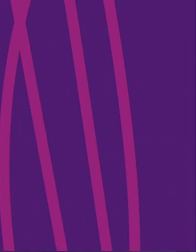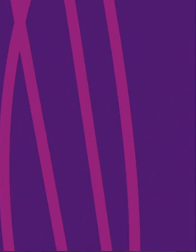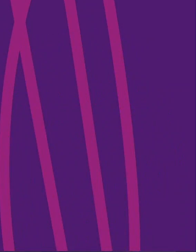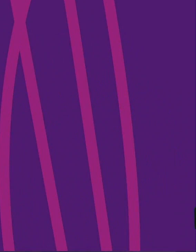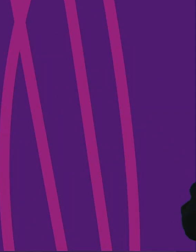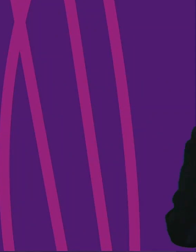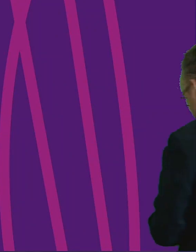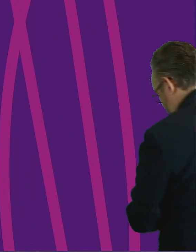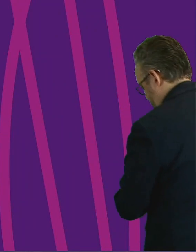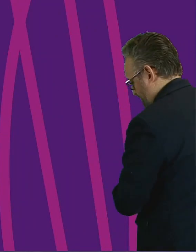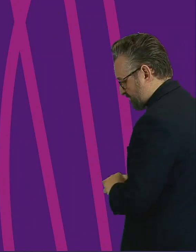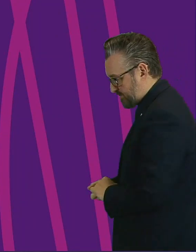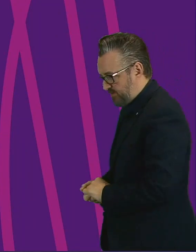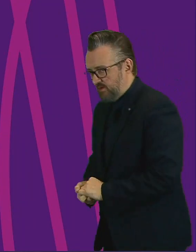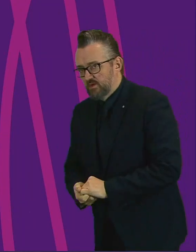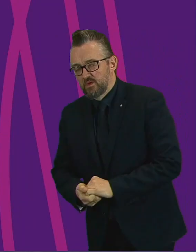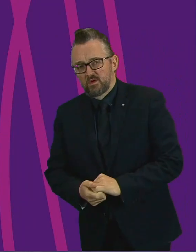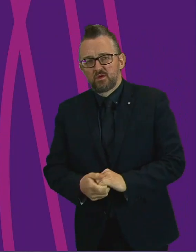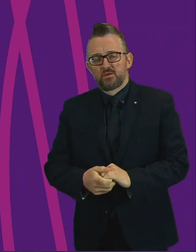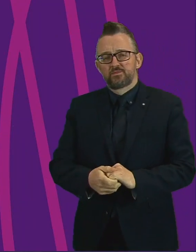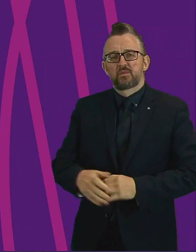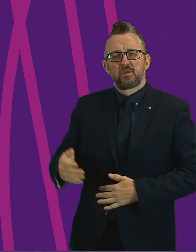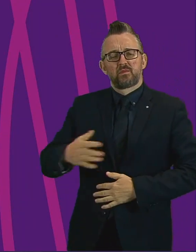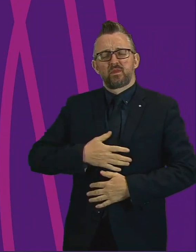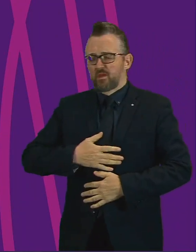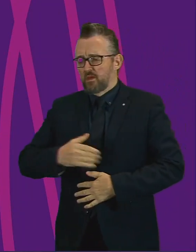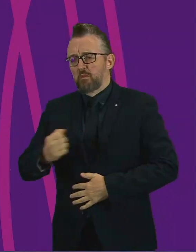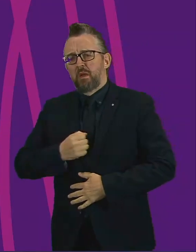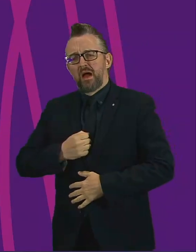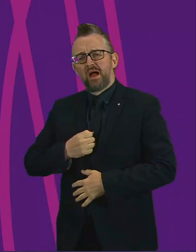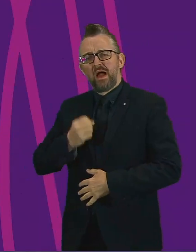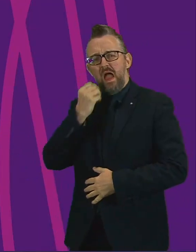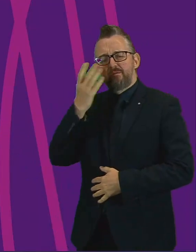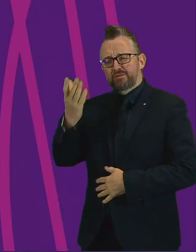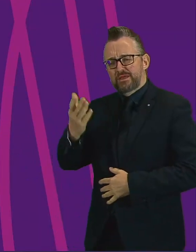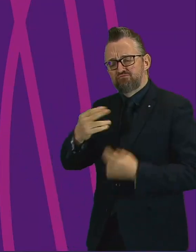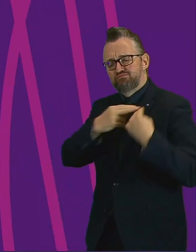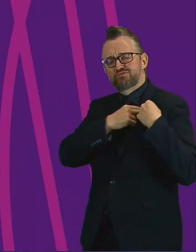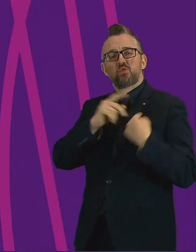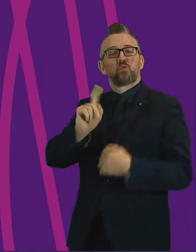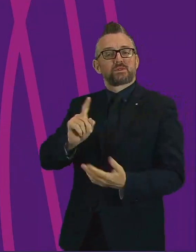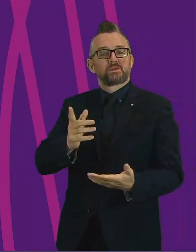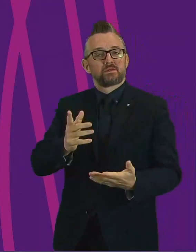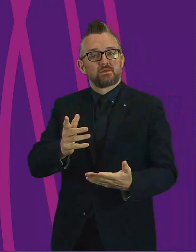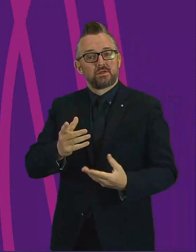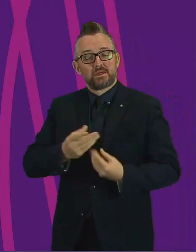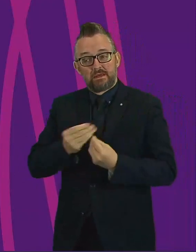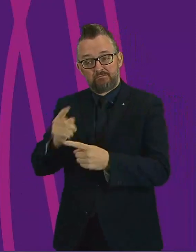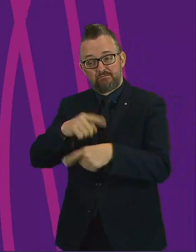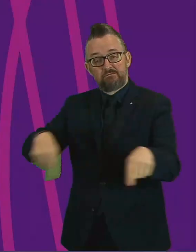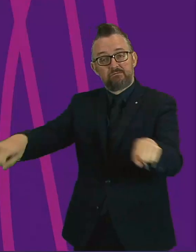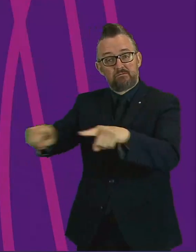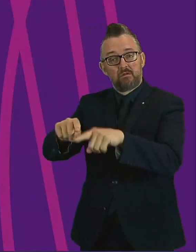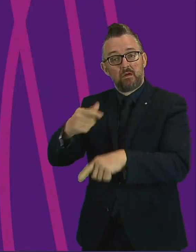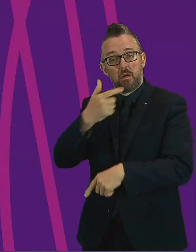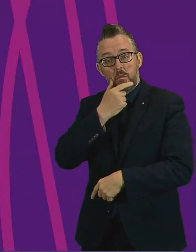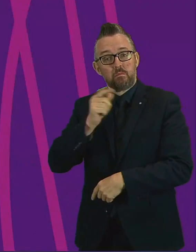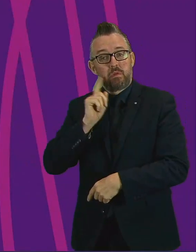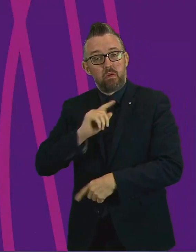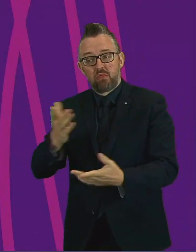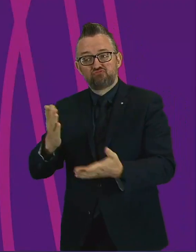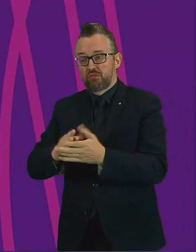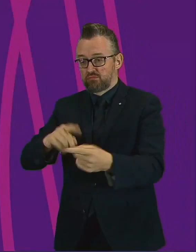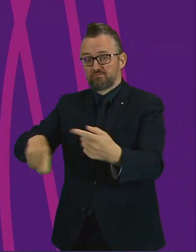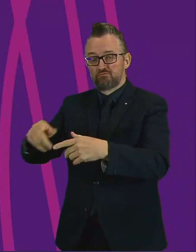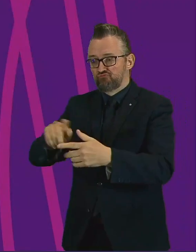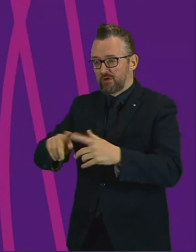Part of my daily responsibility with my ministers is to give people the confidence in how we are dealing with this